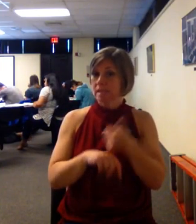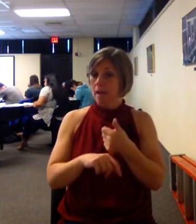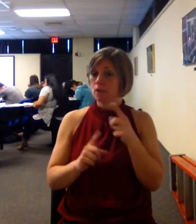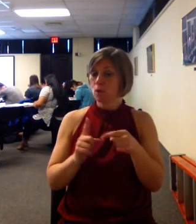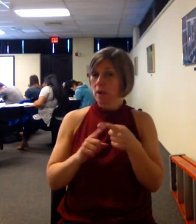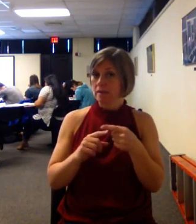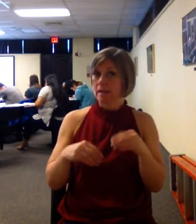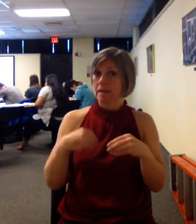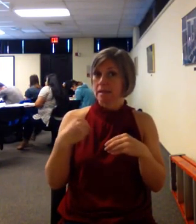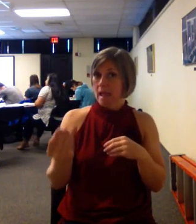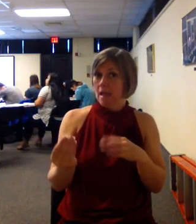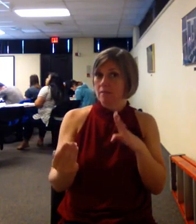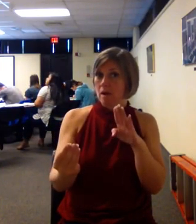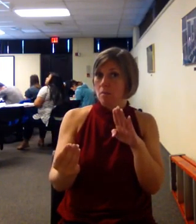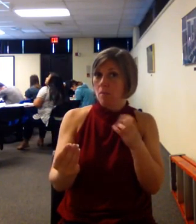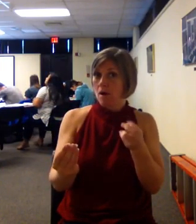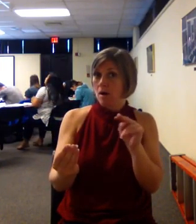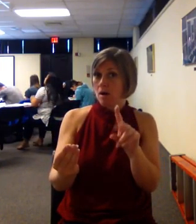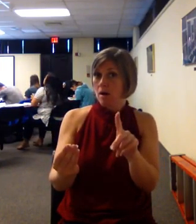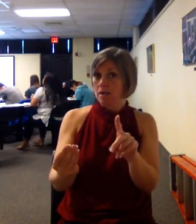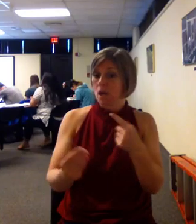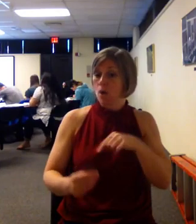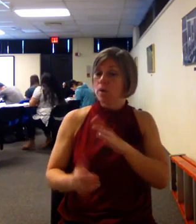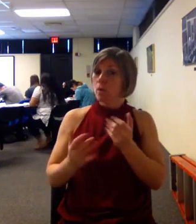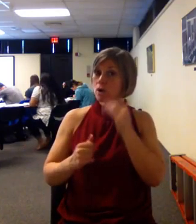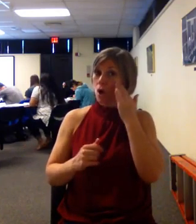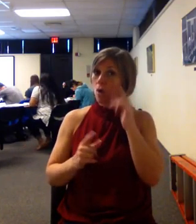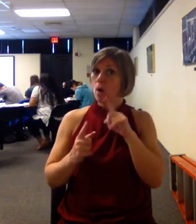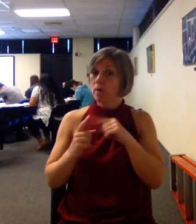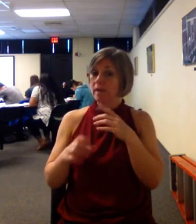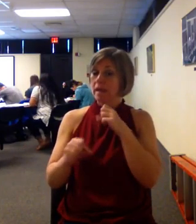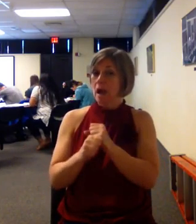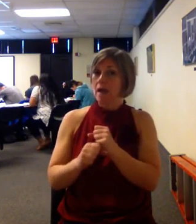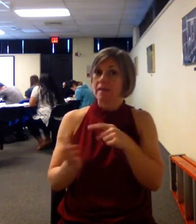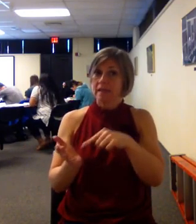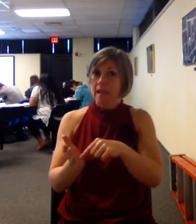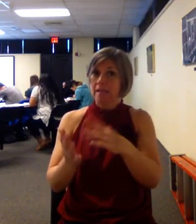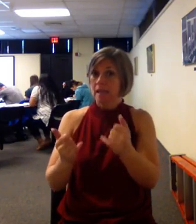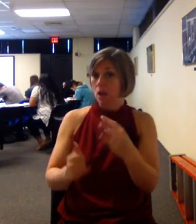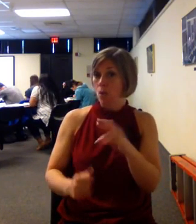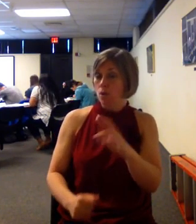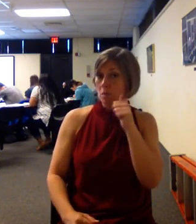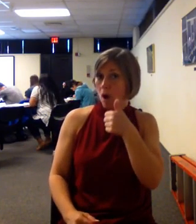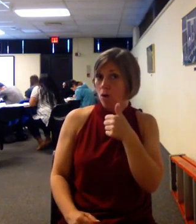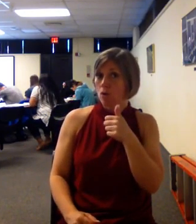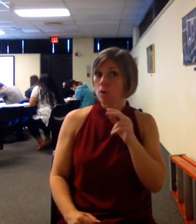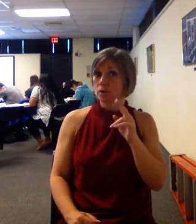those bonds. We want to know when they went out and got debt today or tomorrow or the next day to buy